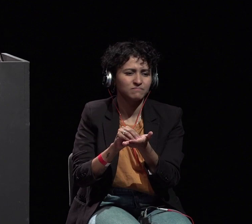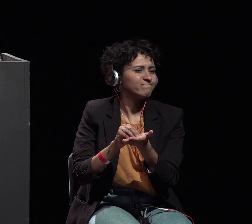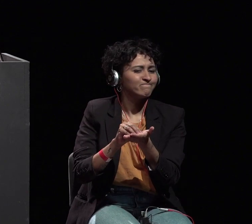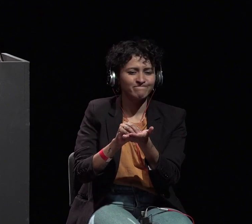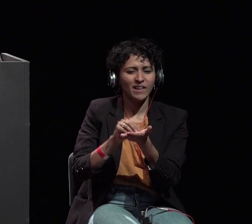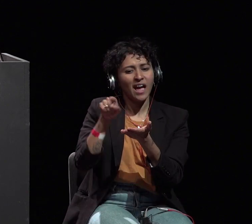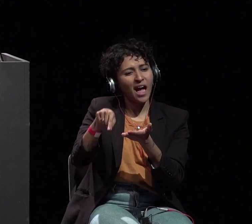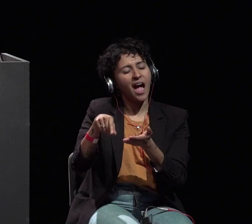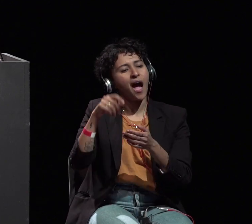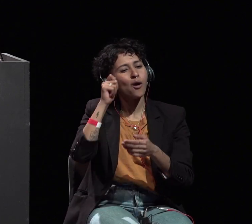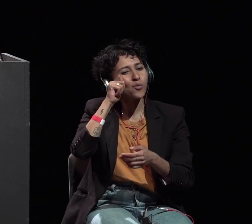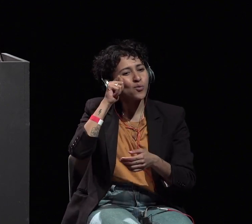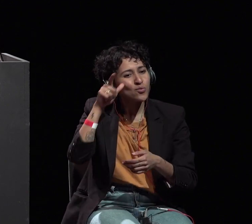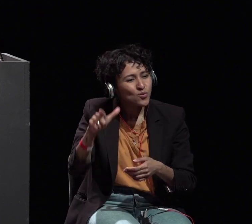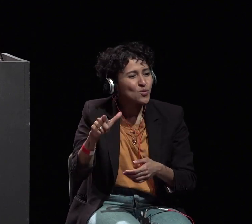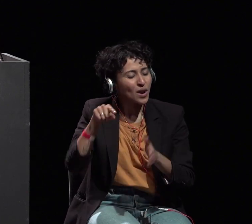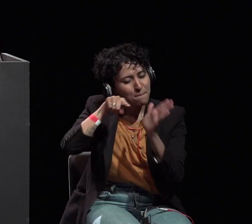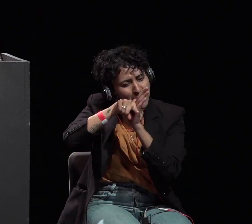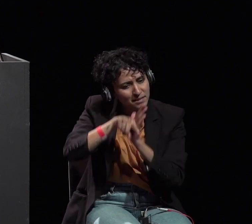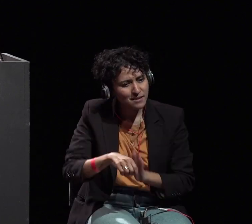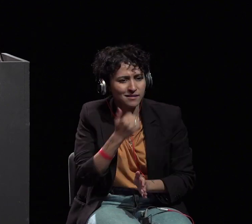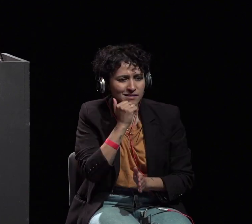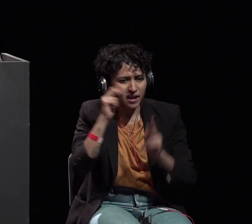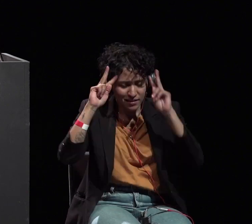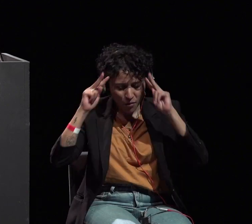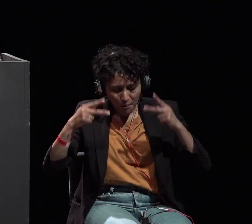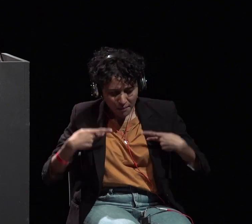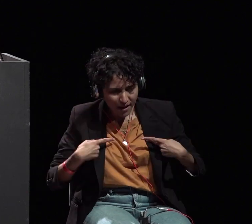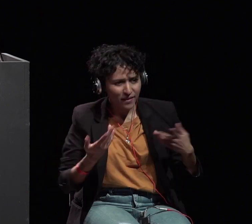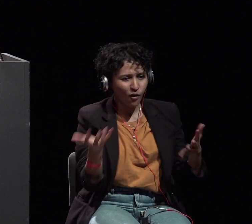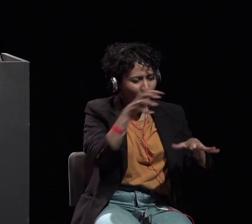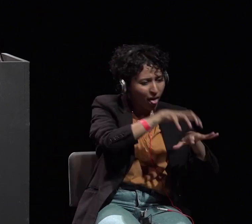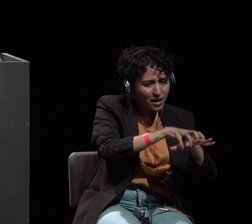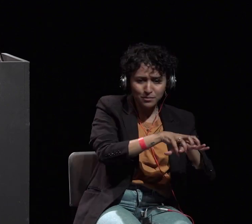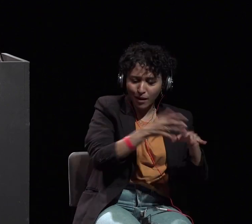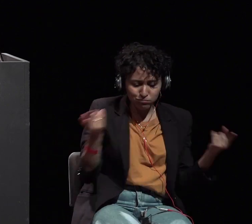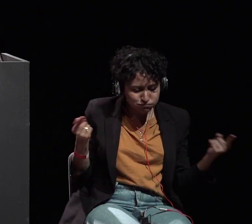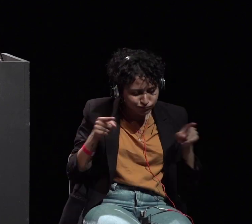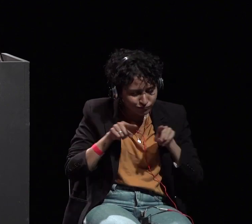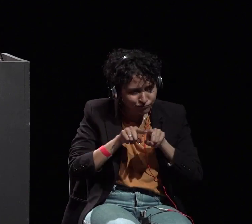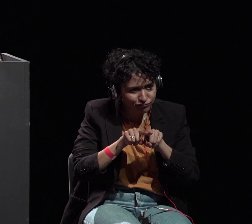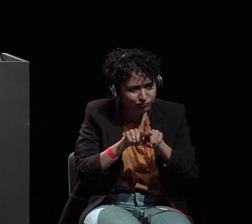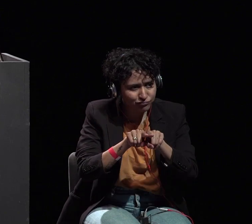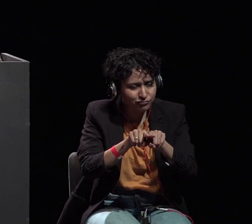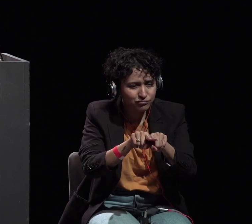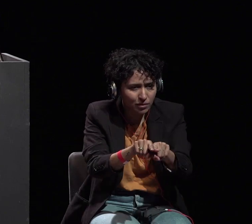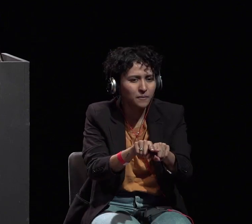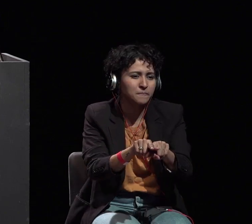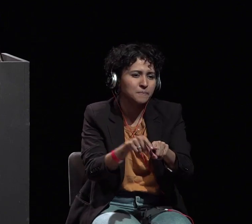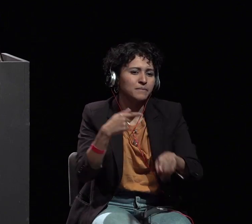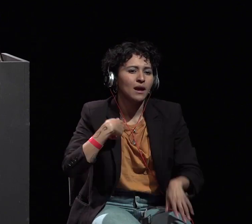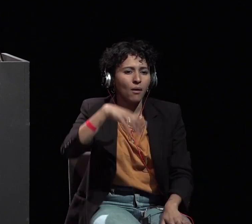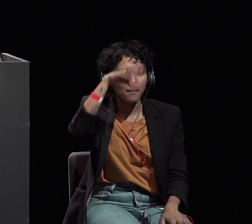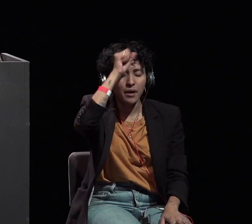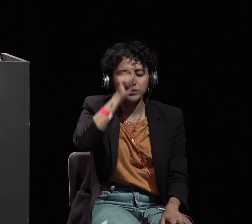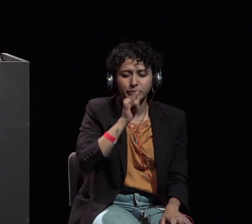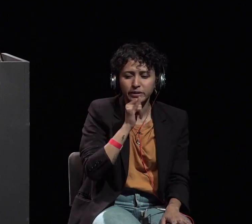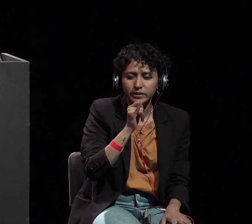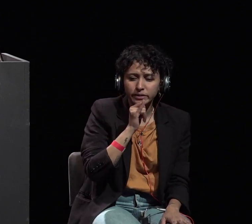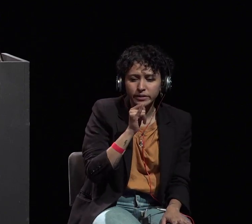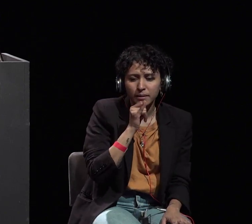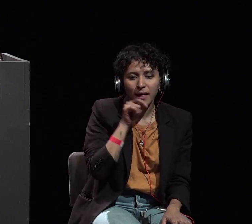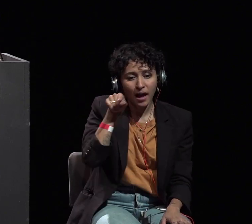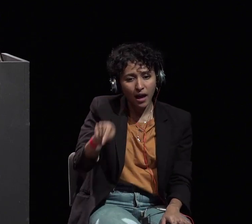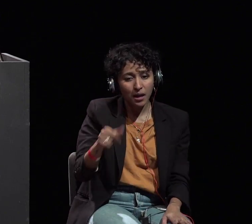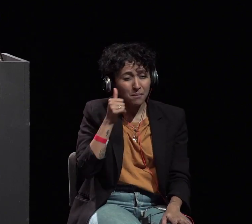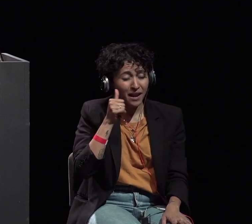culture from around the world. I learned that not only was Sanford B. Dole, one of the most reviled persons in Hawaiian history, an alumnus of